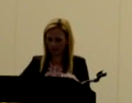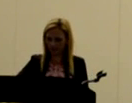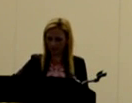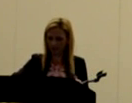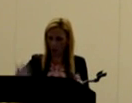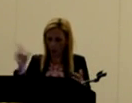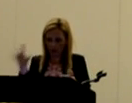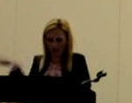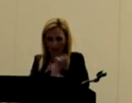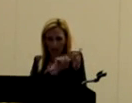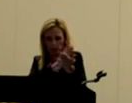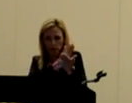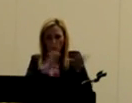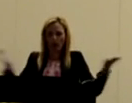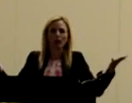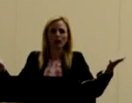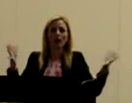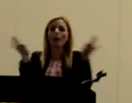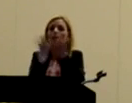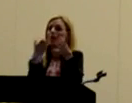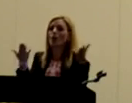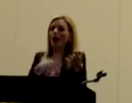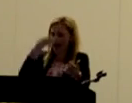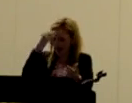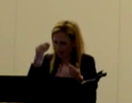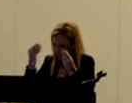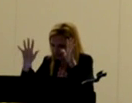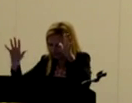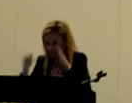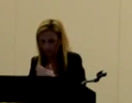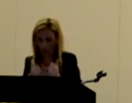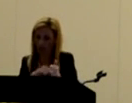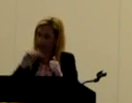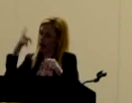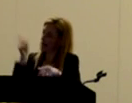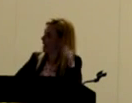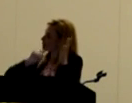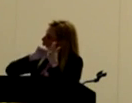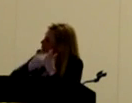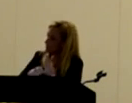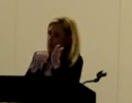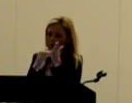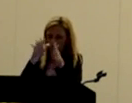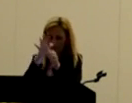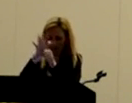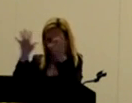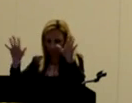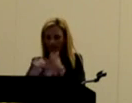child? Where should I take them to school? And the most important thing I tell them, and which I cannot stress enough, is that